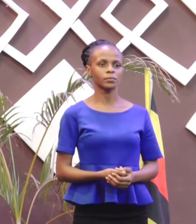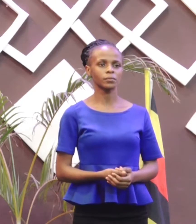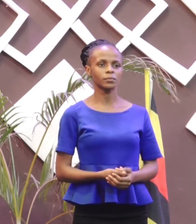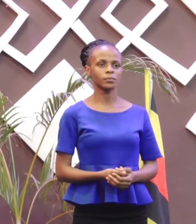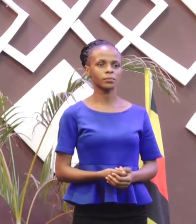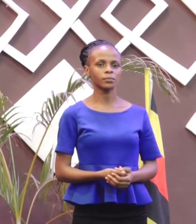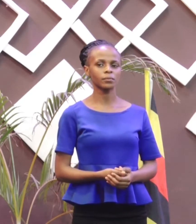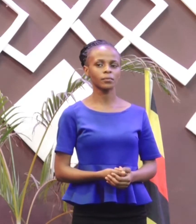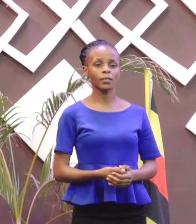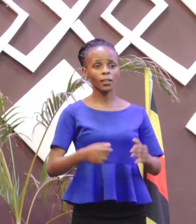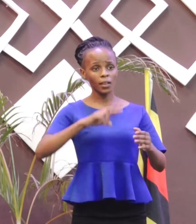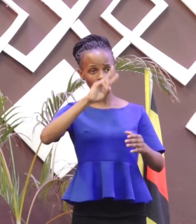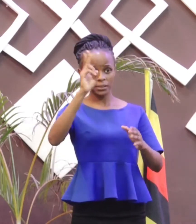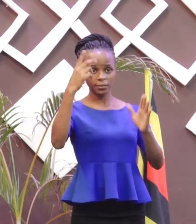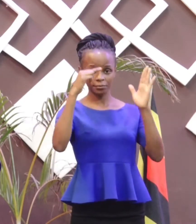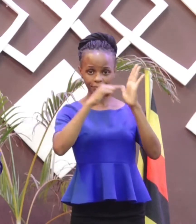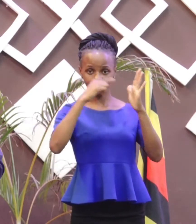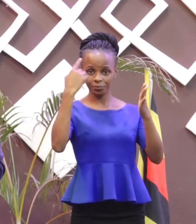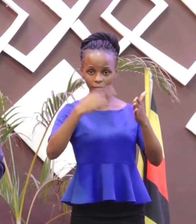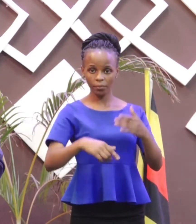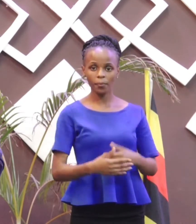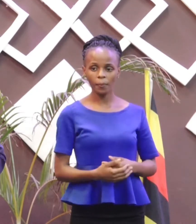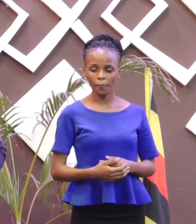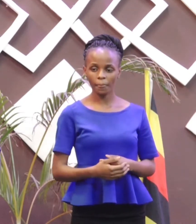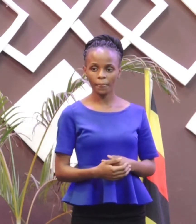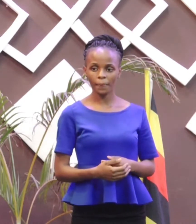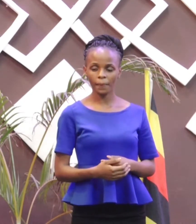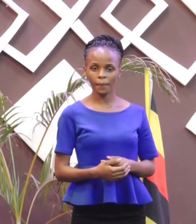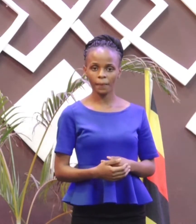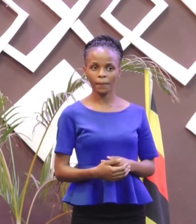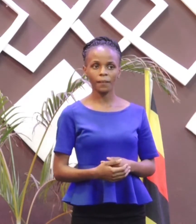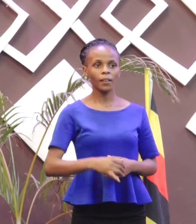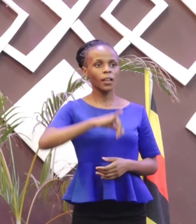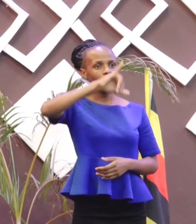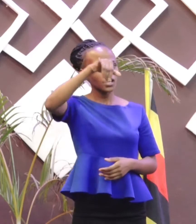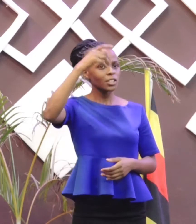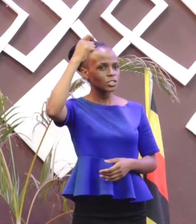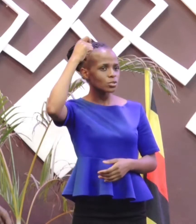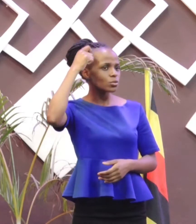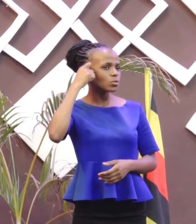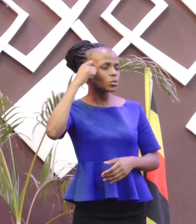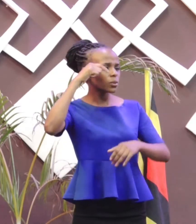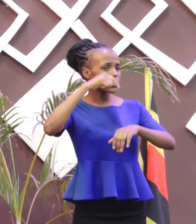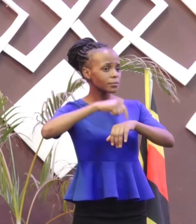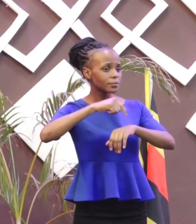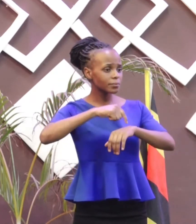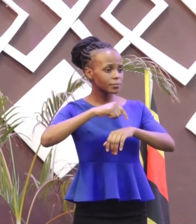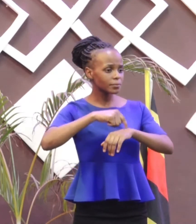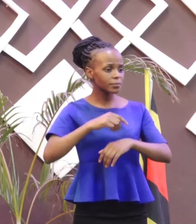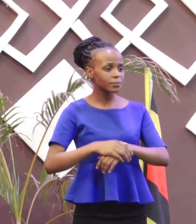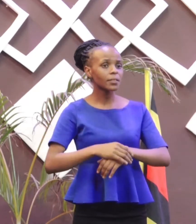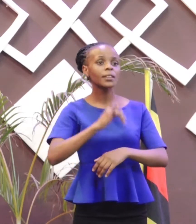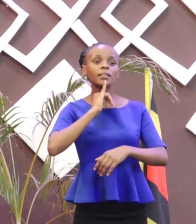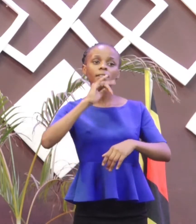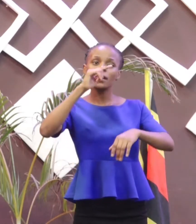okuvaawo. Point number two. Ensonge yokubiri. The Joshua generation, omulembe gwa Yoswa, is